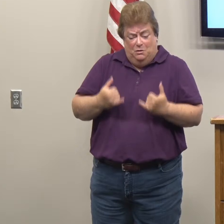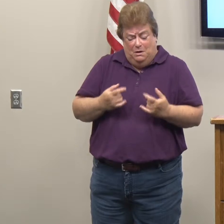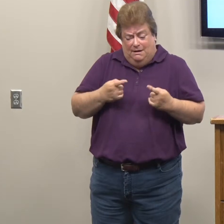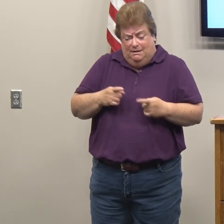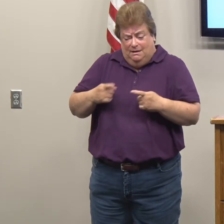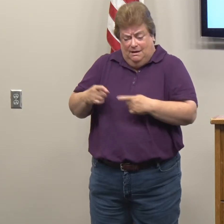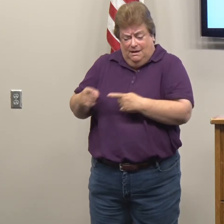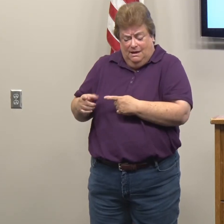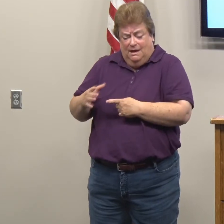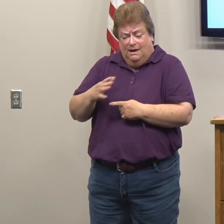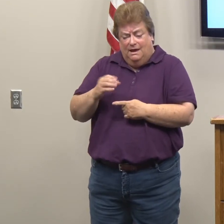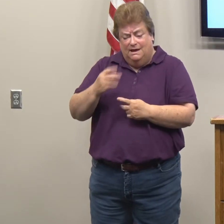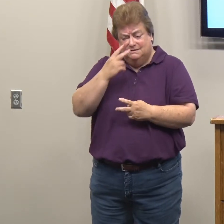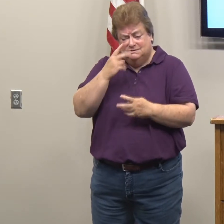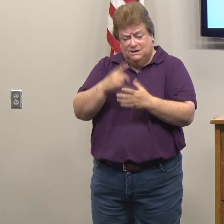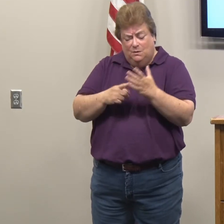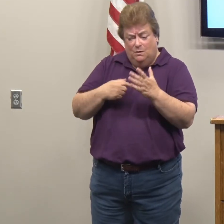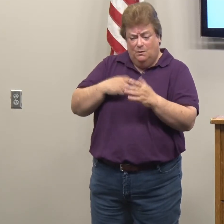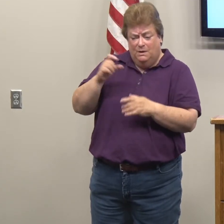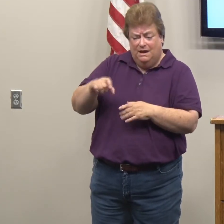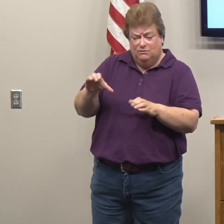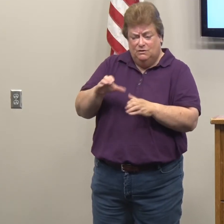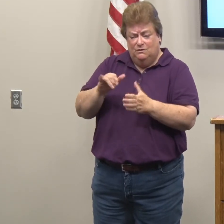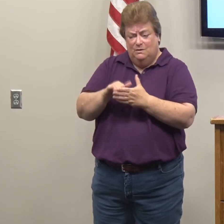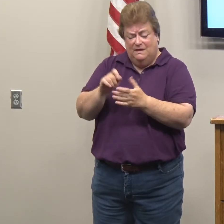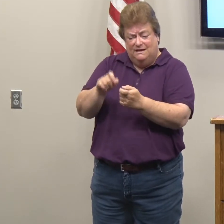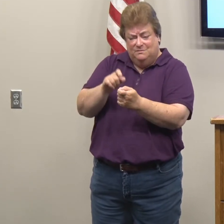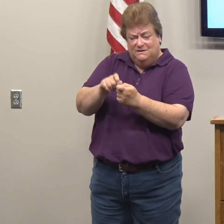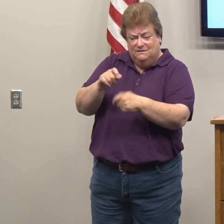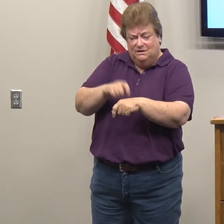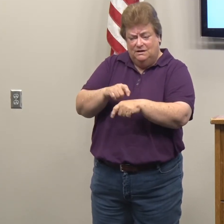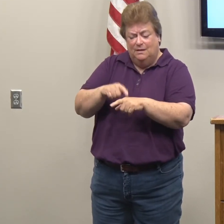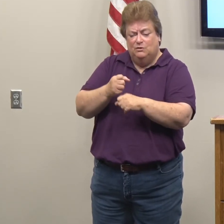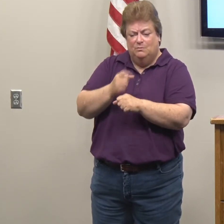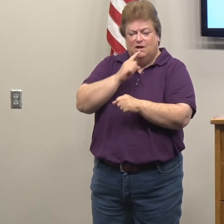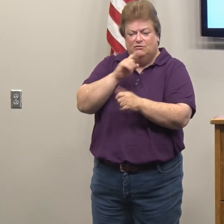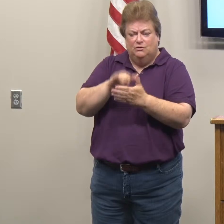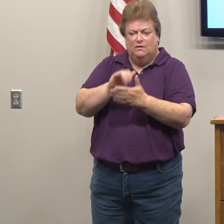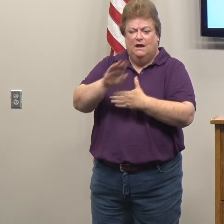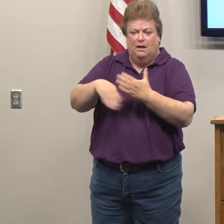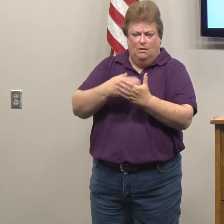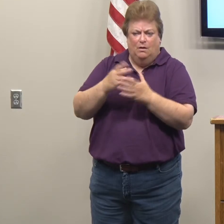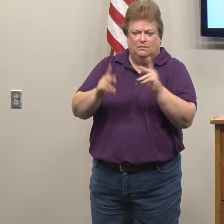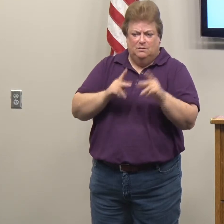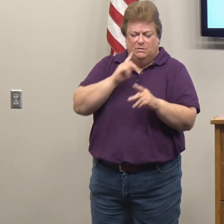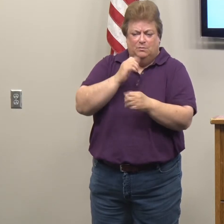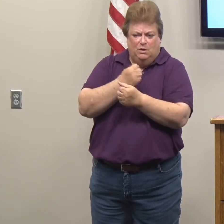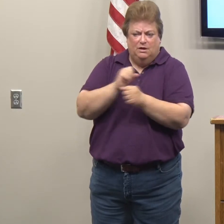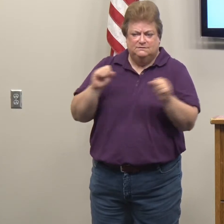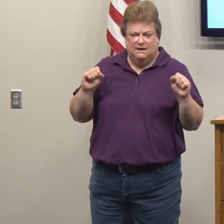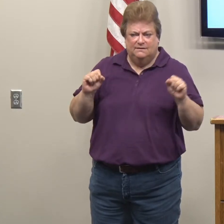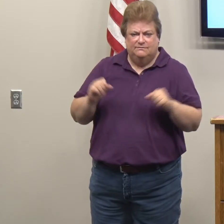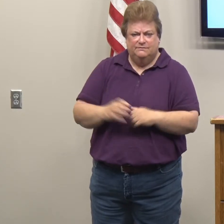to do, maybe at that specific time, to ensure the safety of the public and their staff.